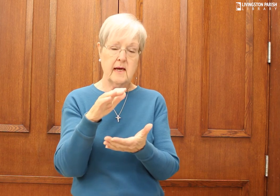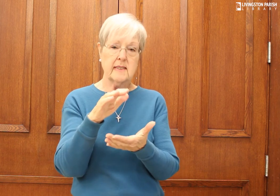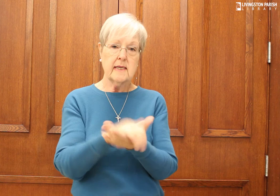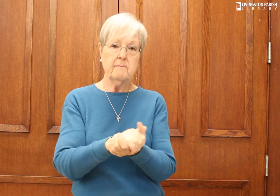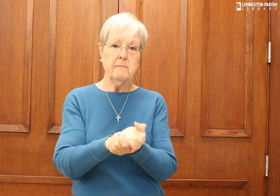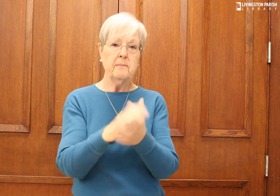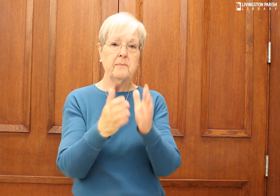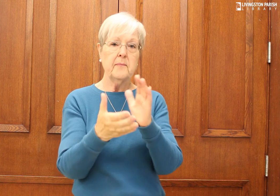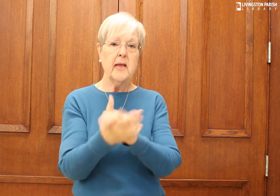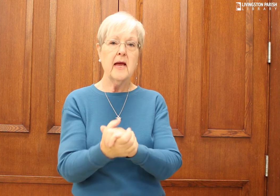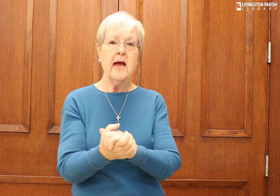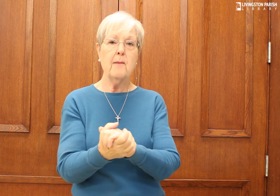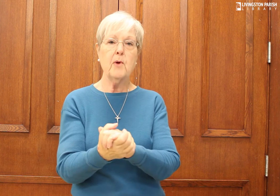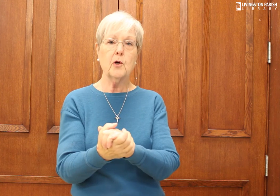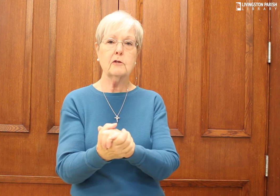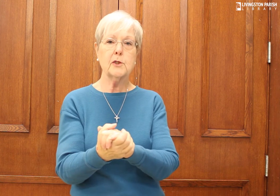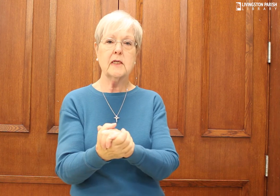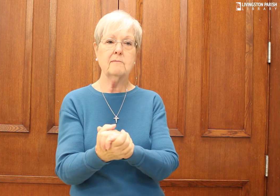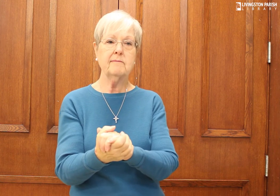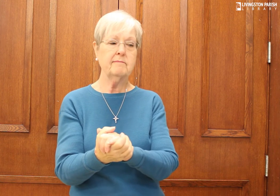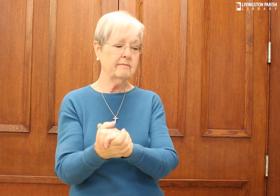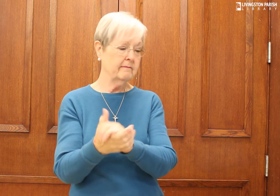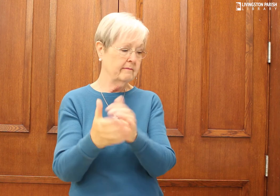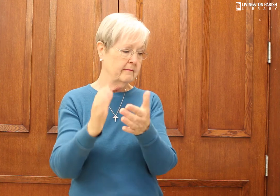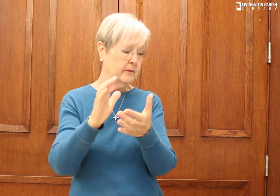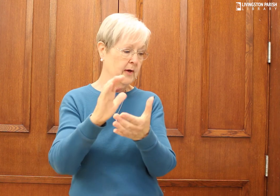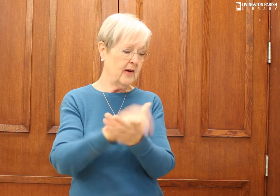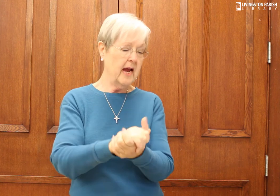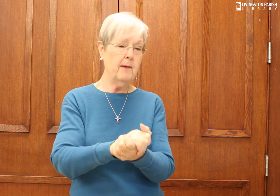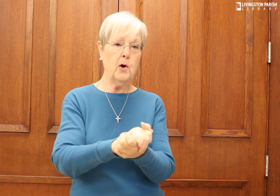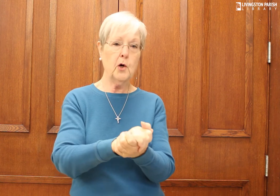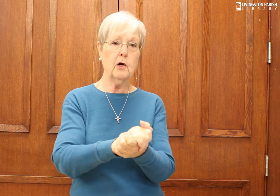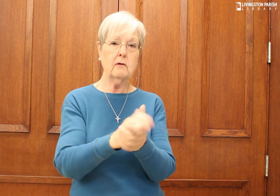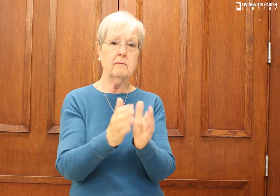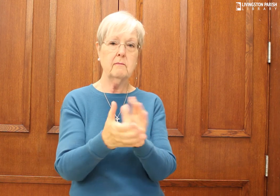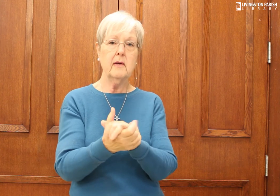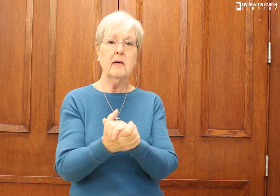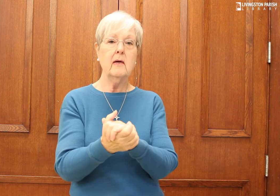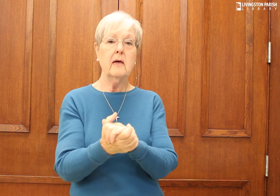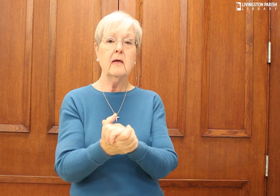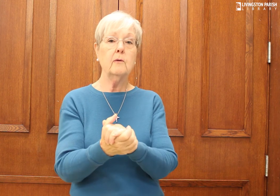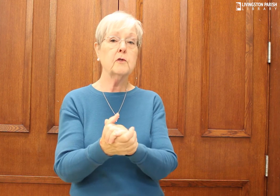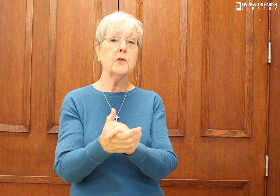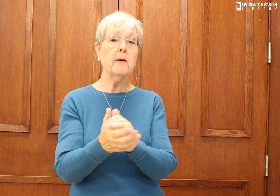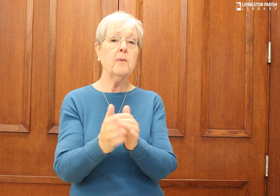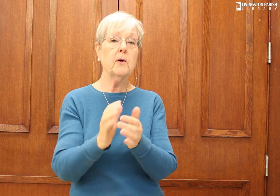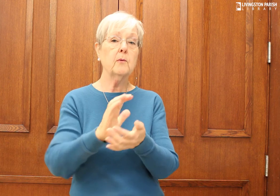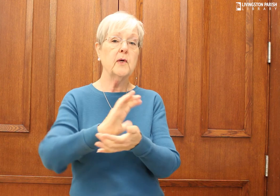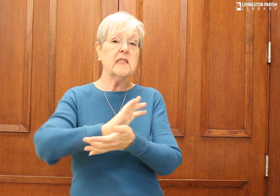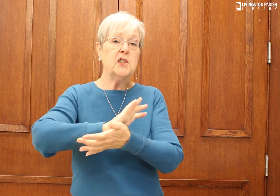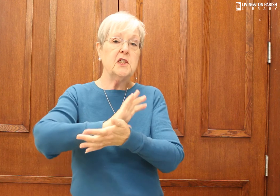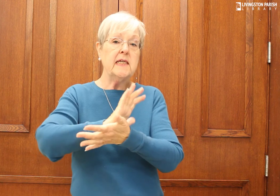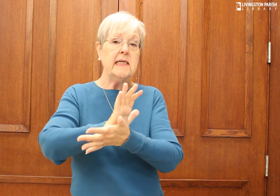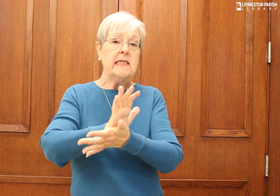likes hamburgers. A hamburger. You want your hamburger with